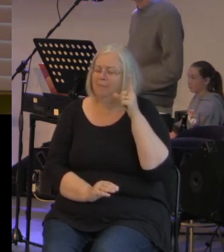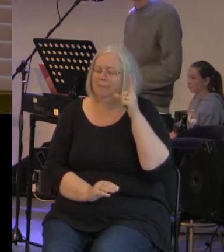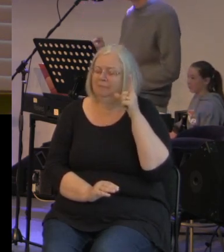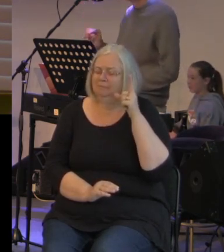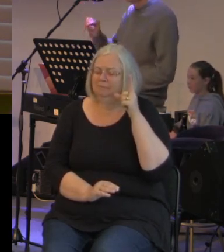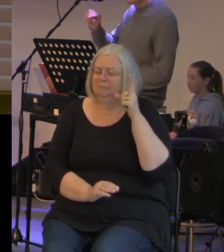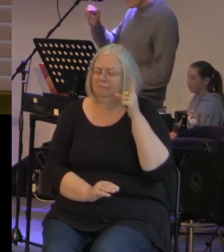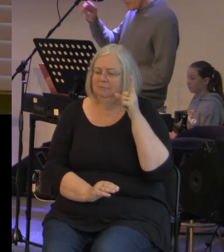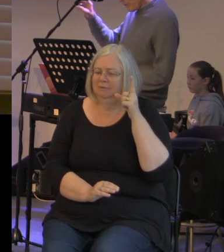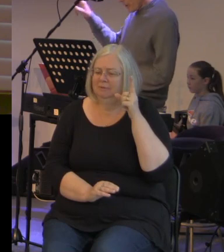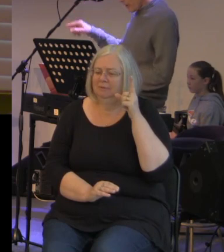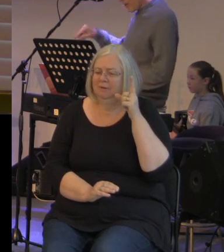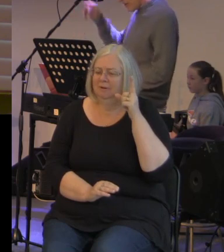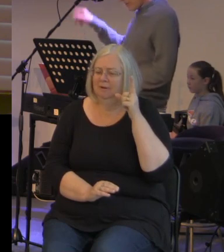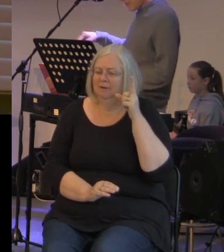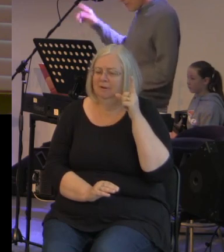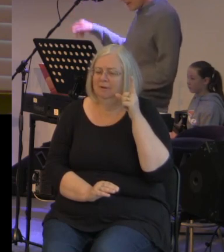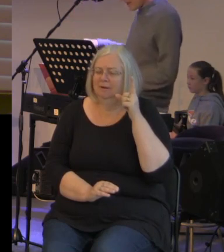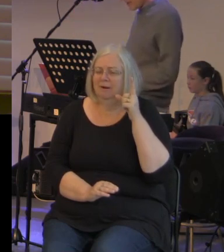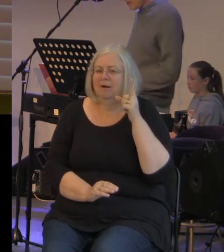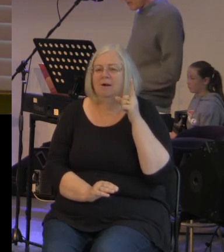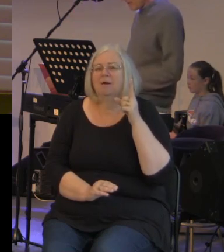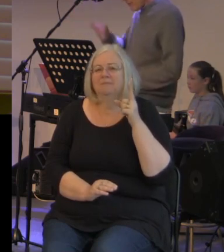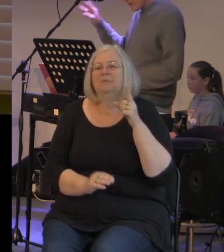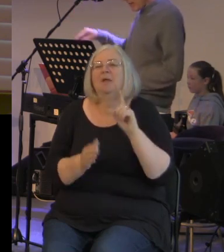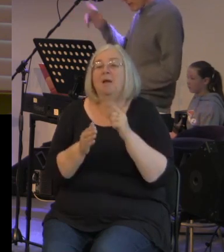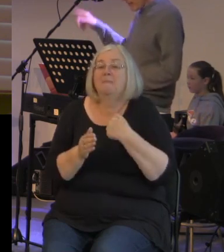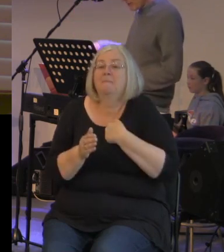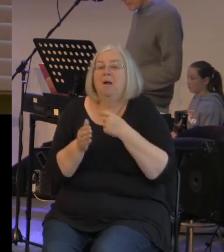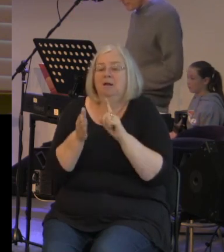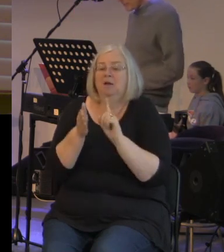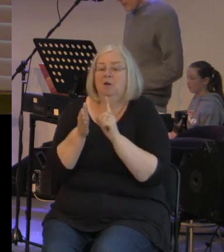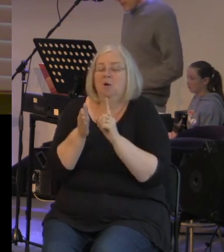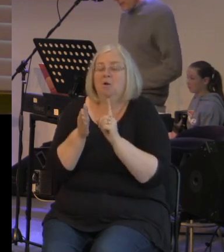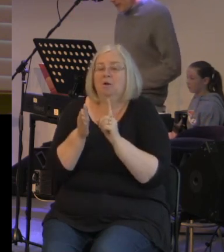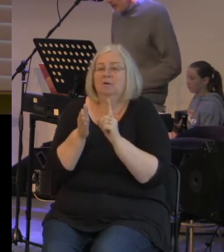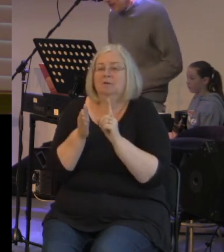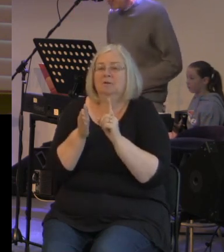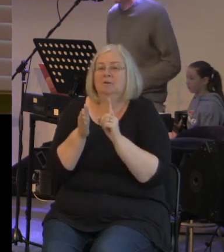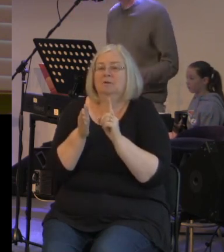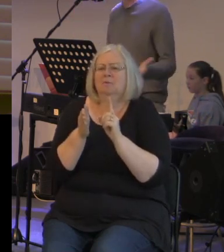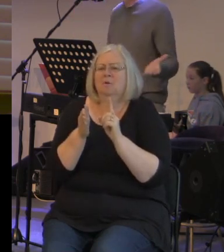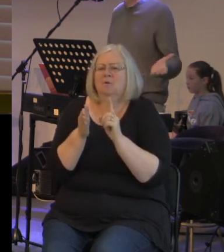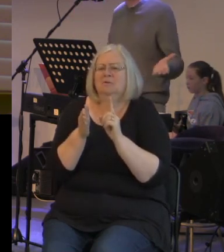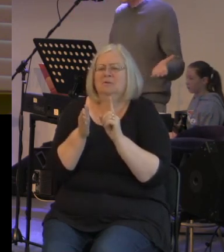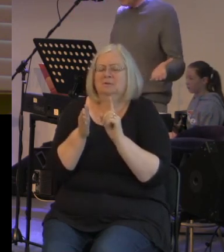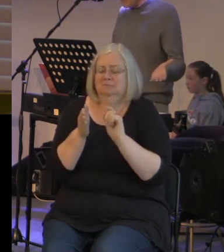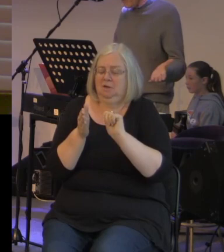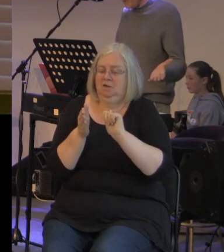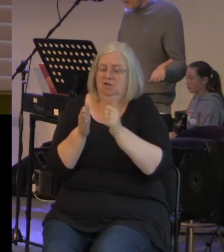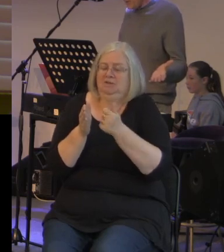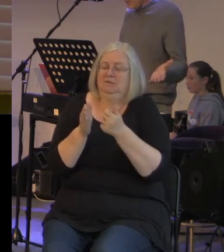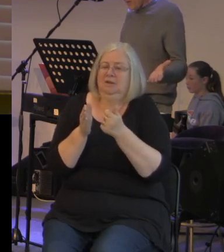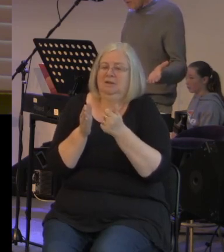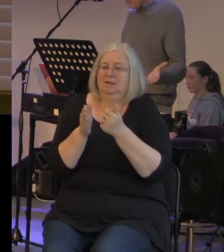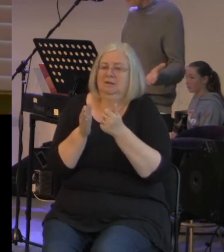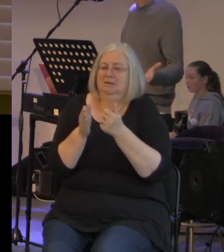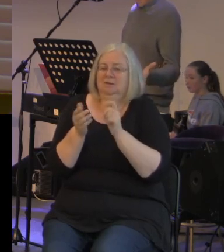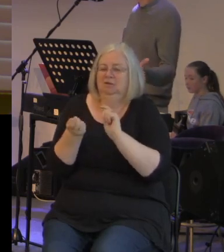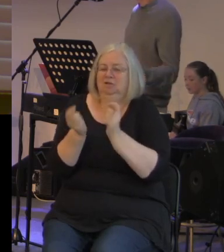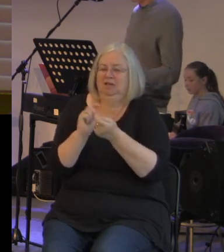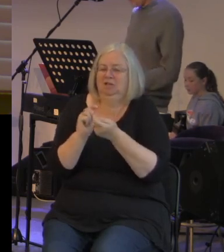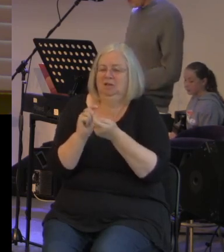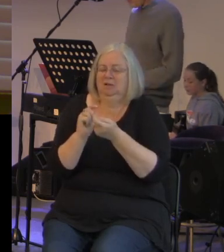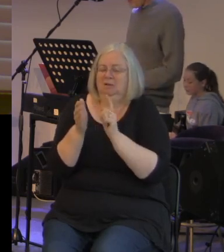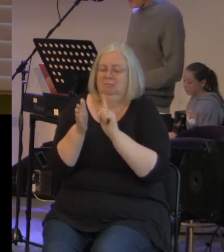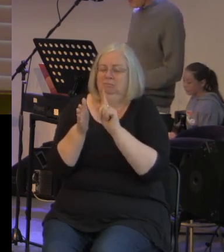way round from 3 o'clock back to 2 o'clock to 11 hours. These days, of course, we don't even have to be aware